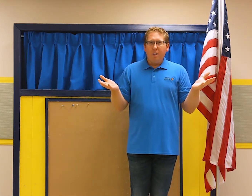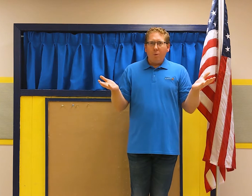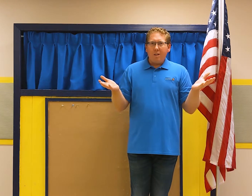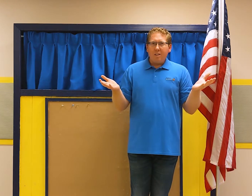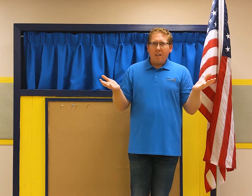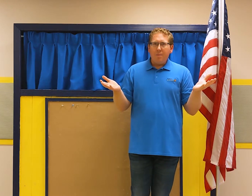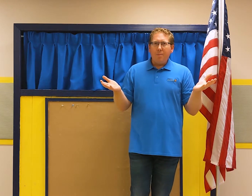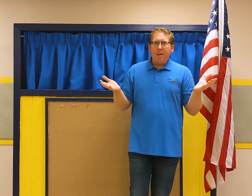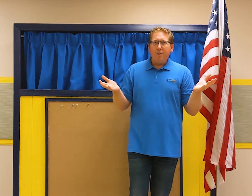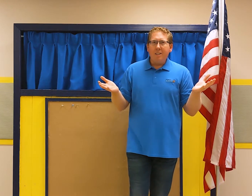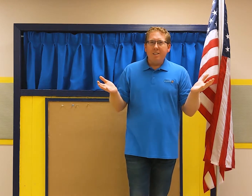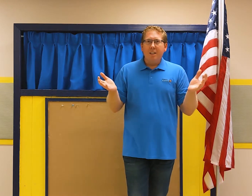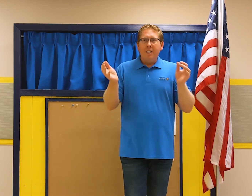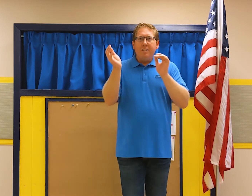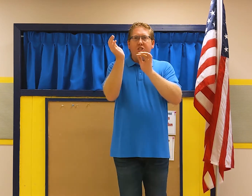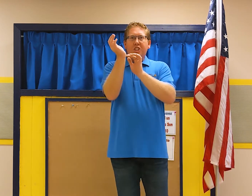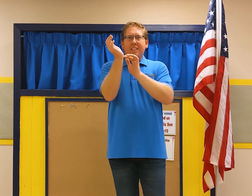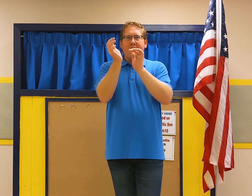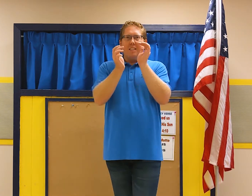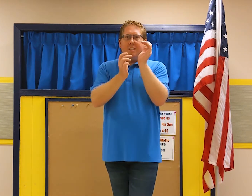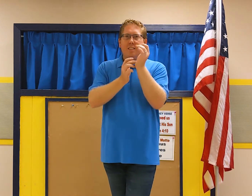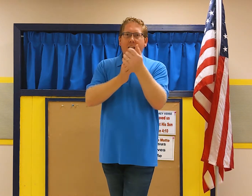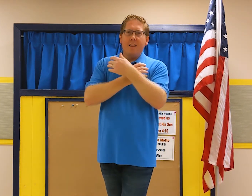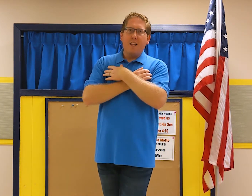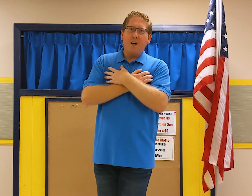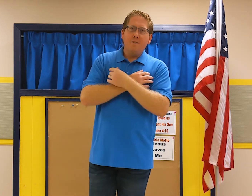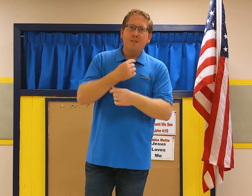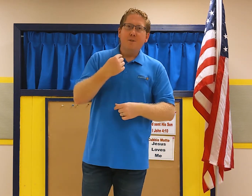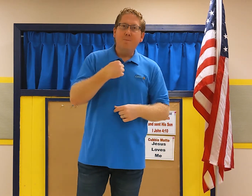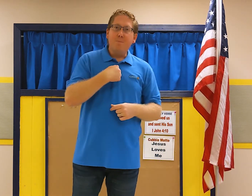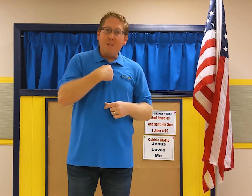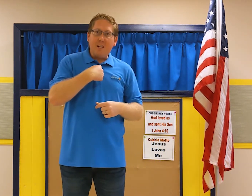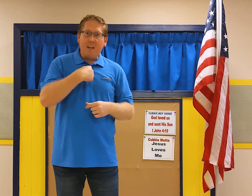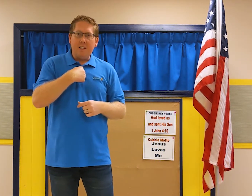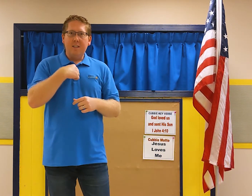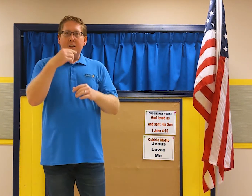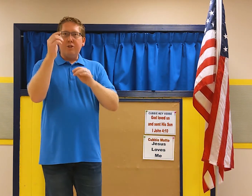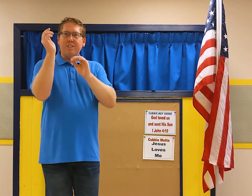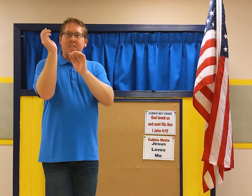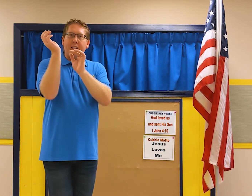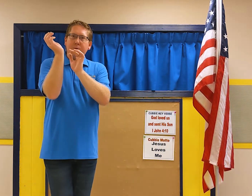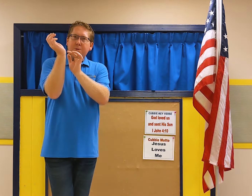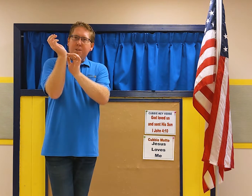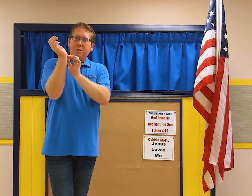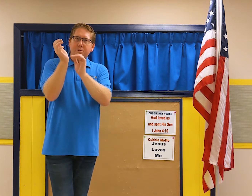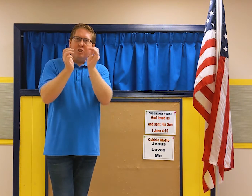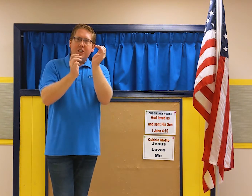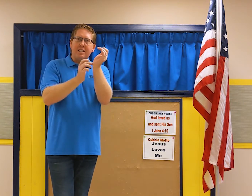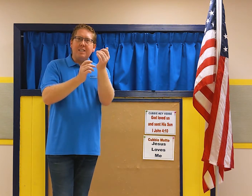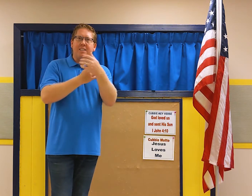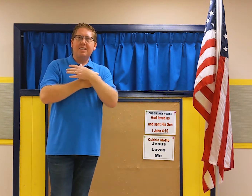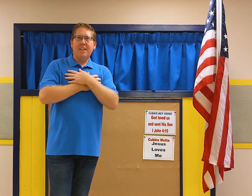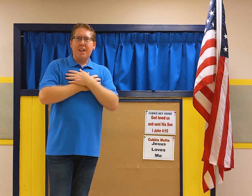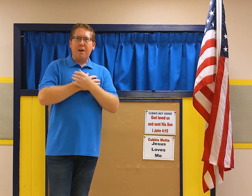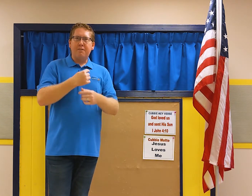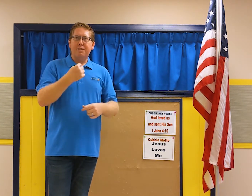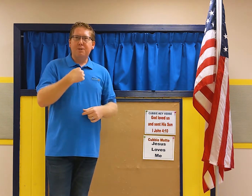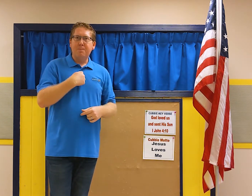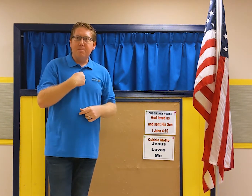What is our Cubby motto? It's Jesus loves me. You can sign it with me too. Jesus loves me.